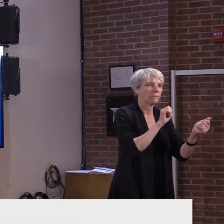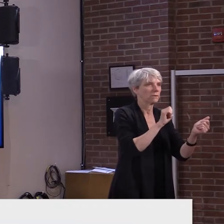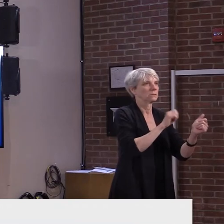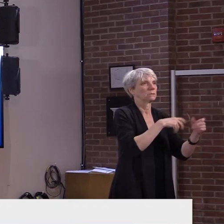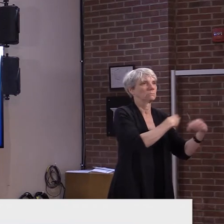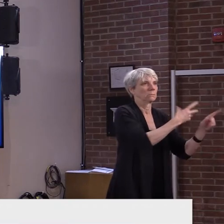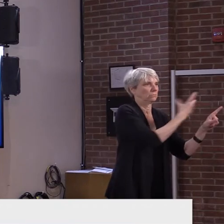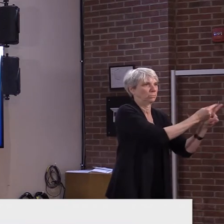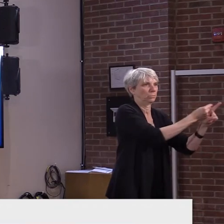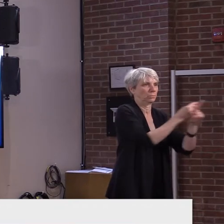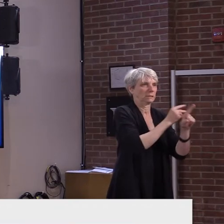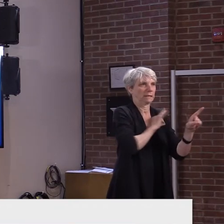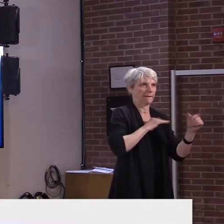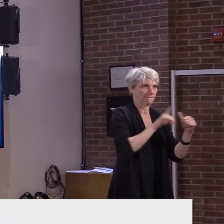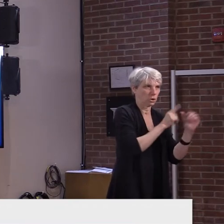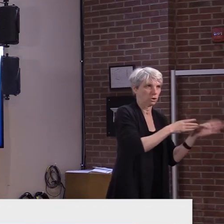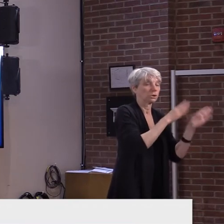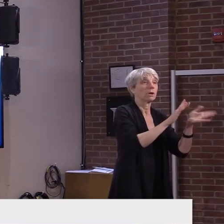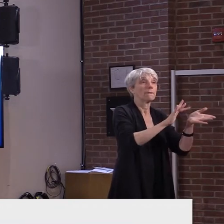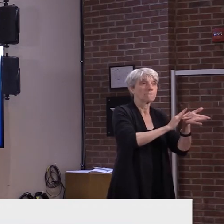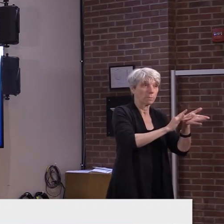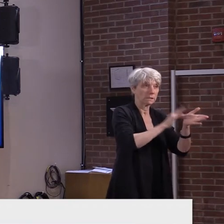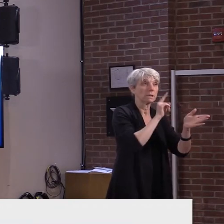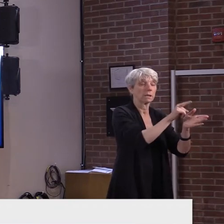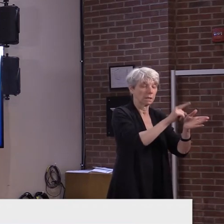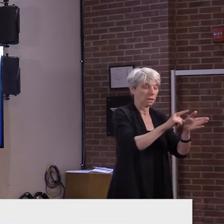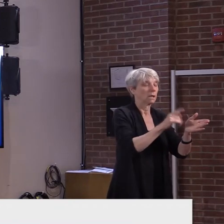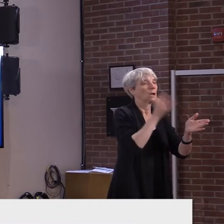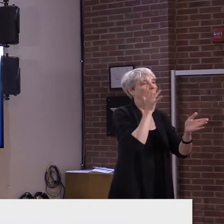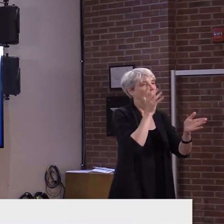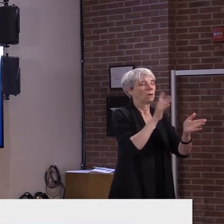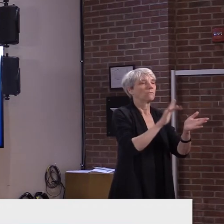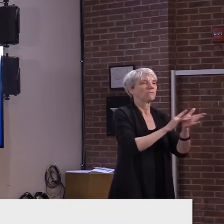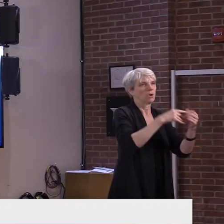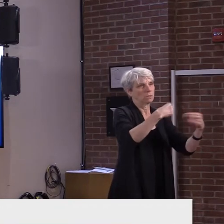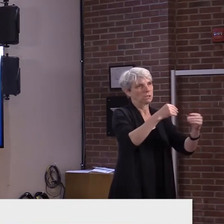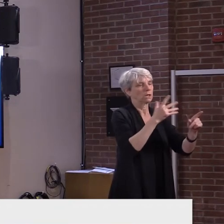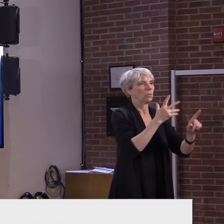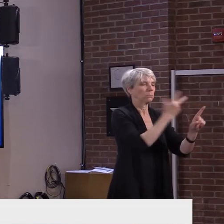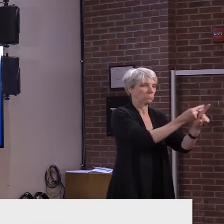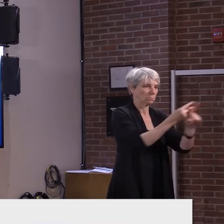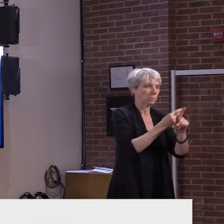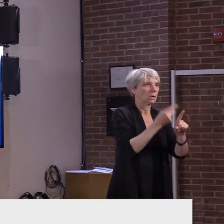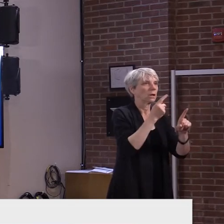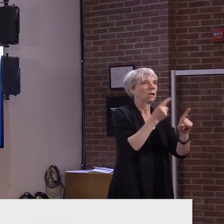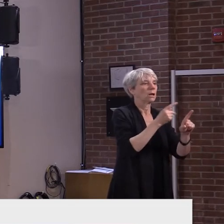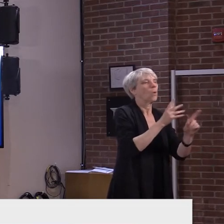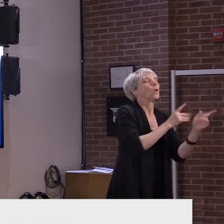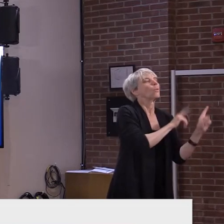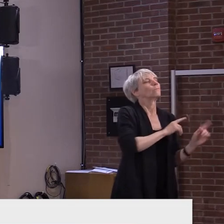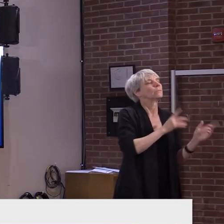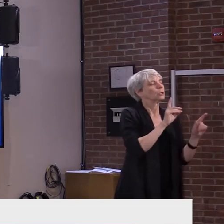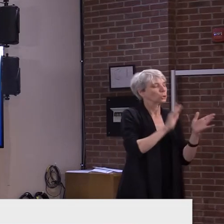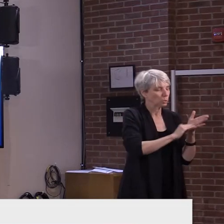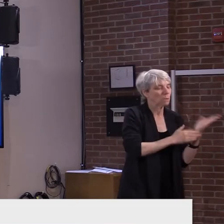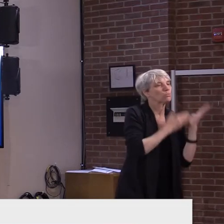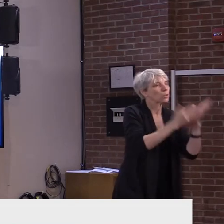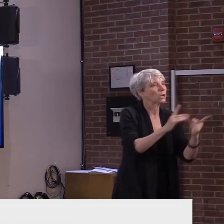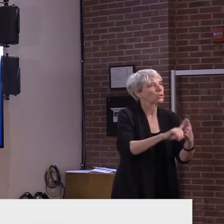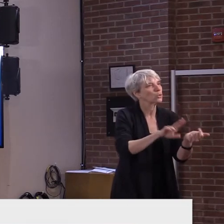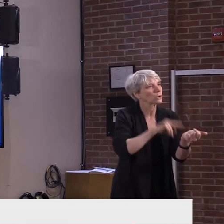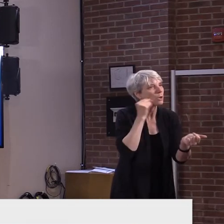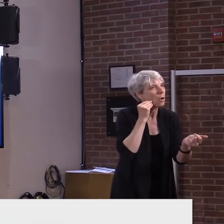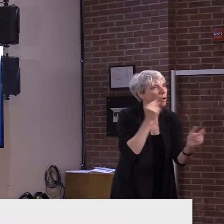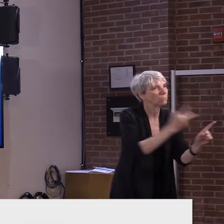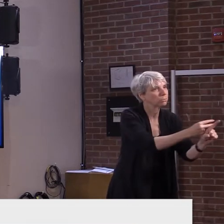shot, pharmacies providing booster shots for long-term care facilities, and then us through a